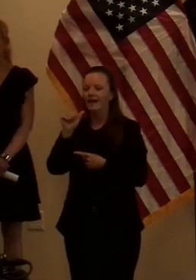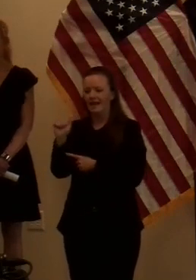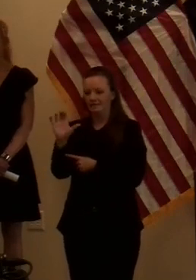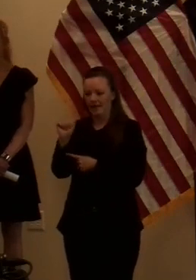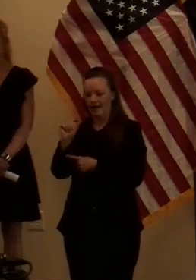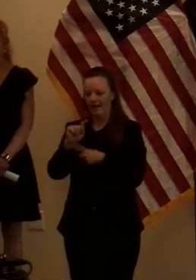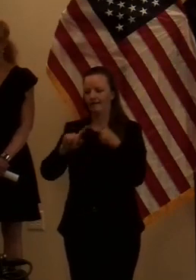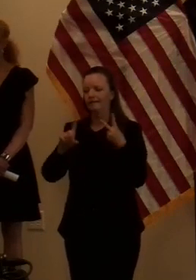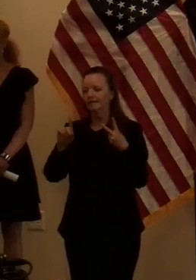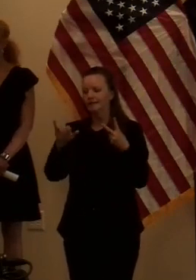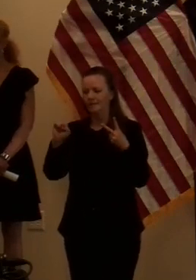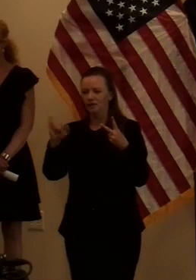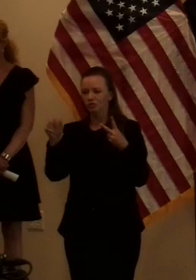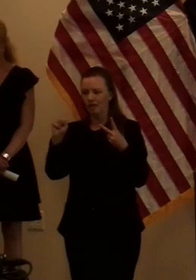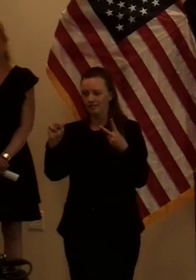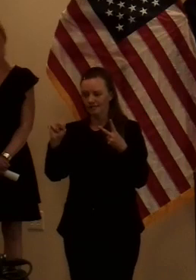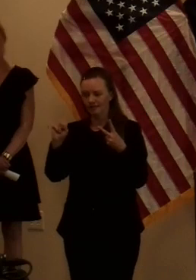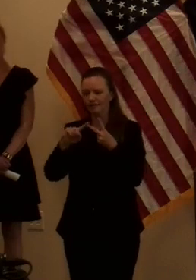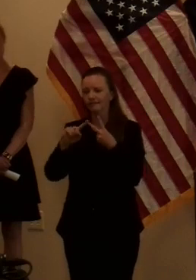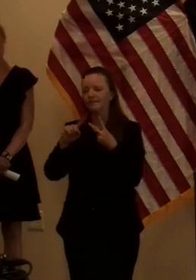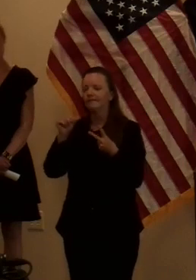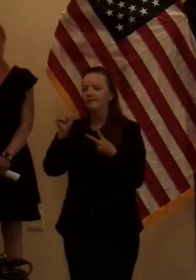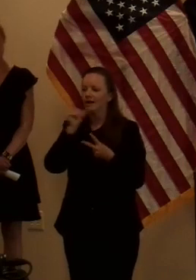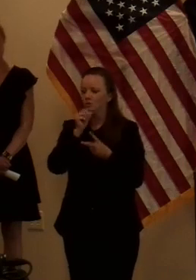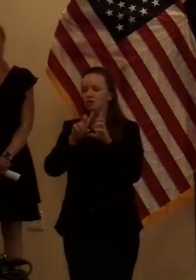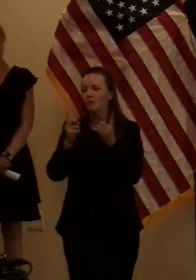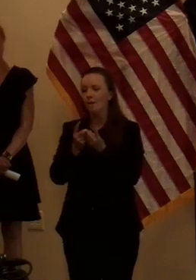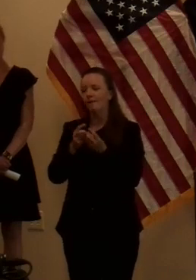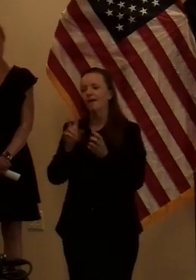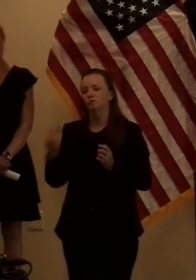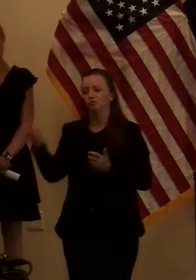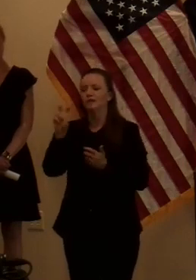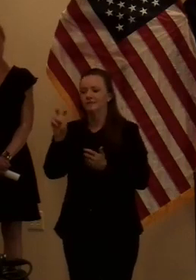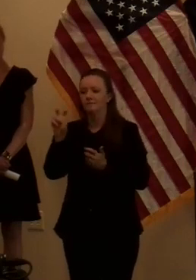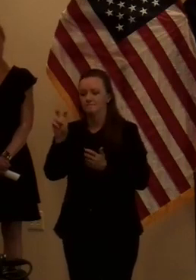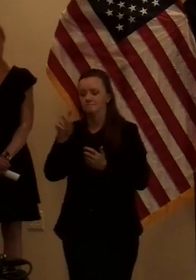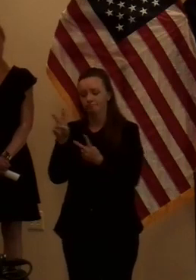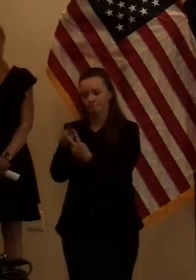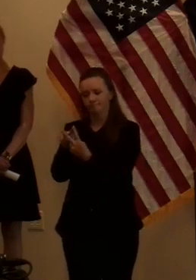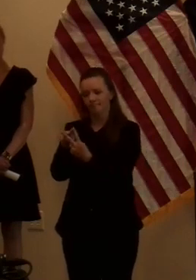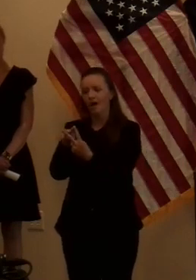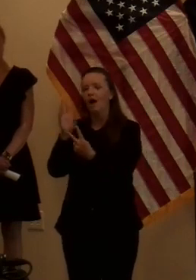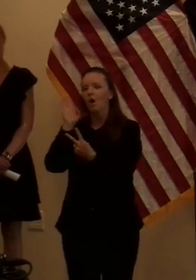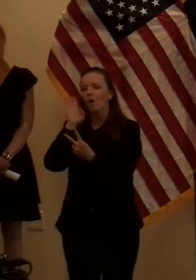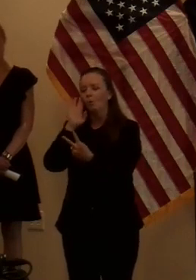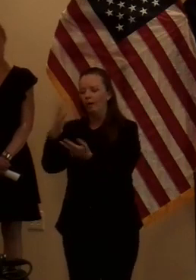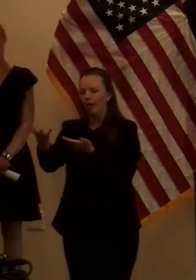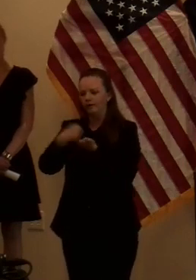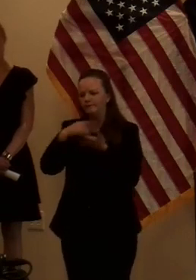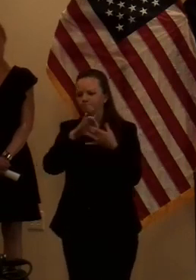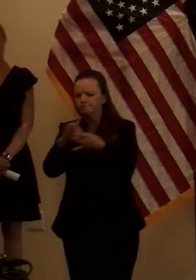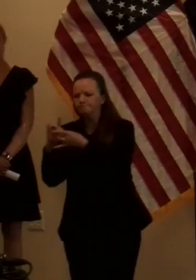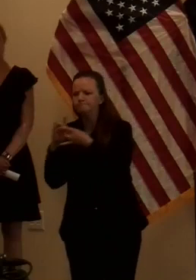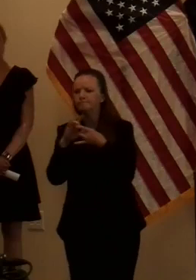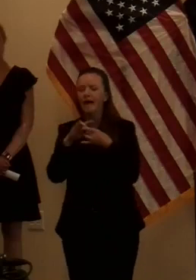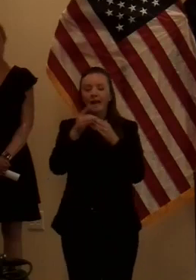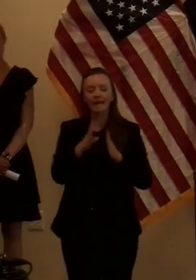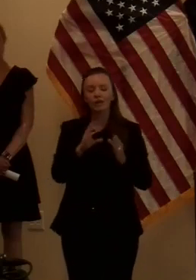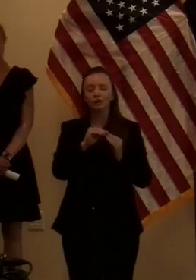and Debbie Johnson of the Arizona Department of Tourism. They're going to engage leaders in lodging,